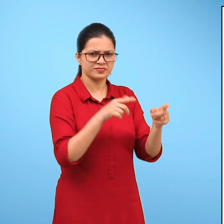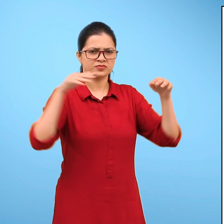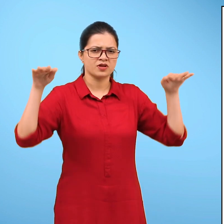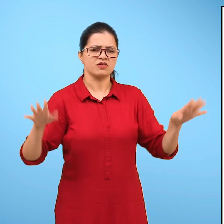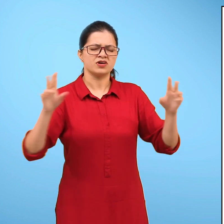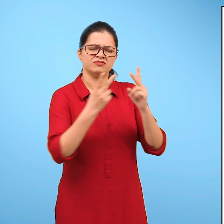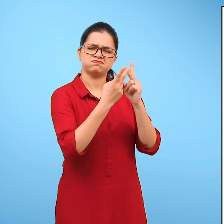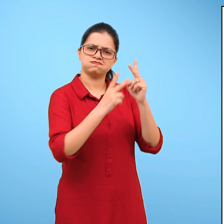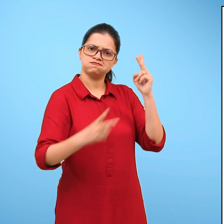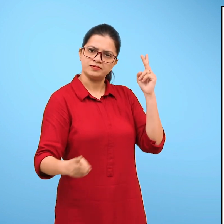Bird.